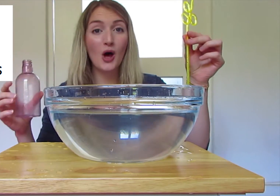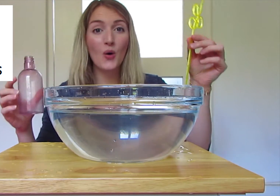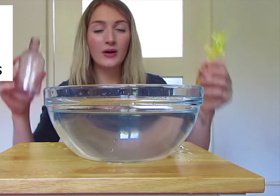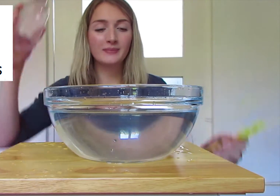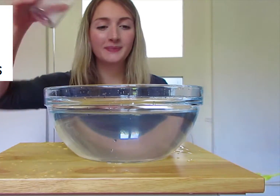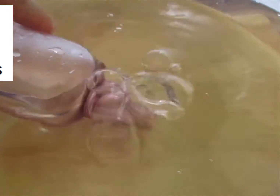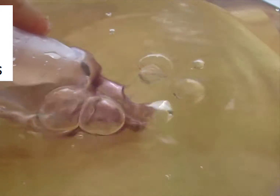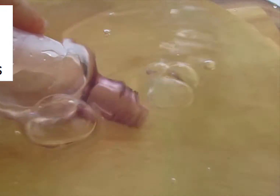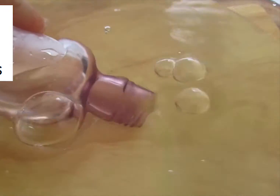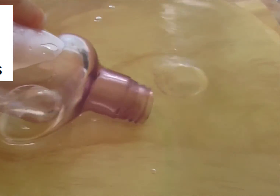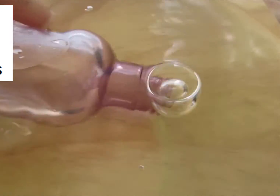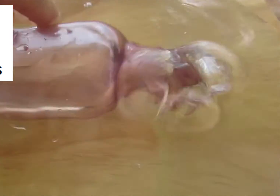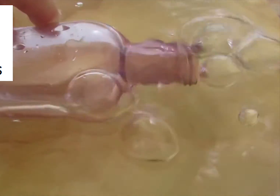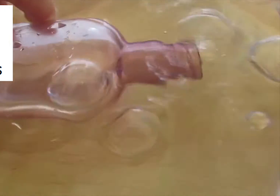blow.